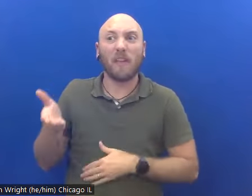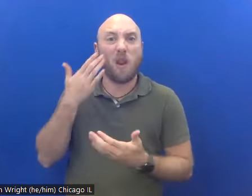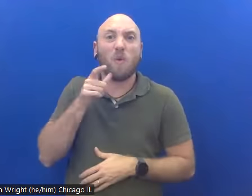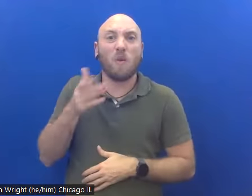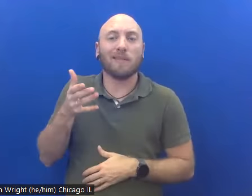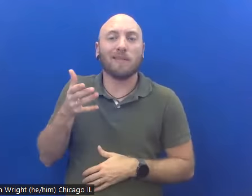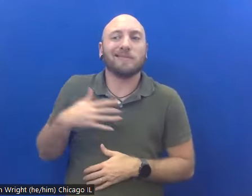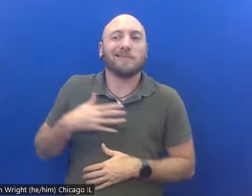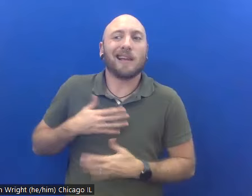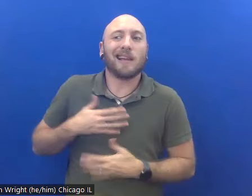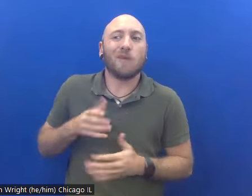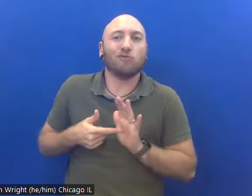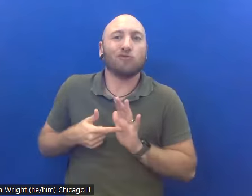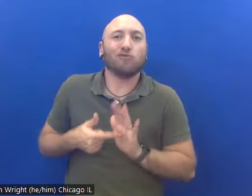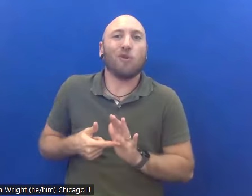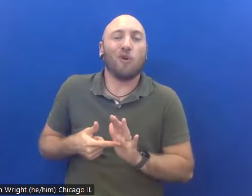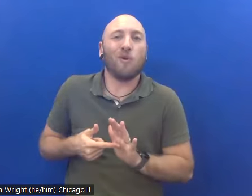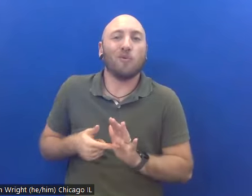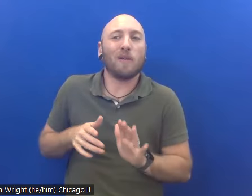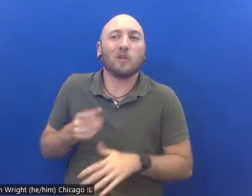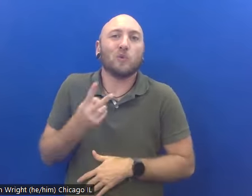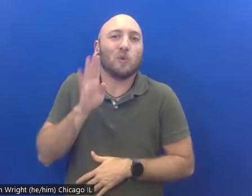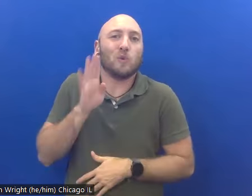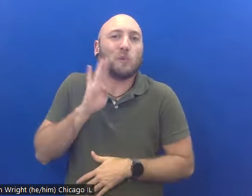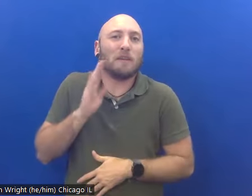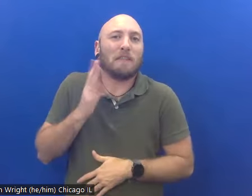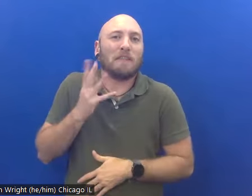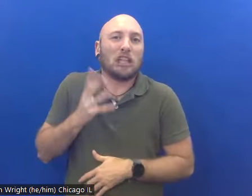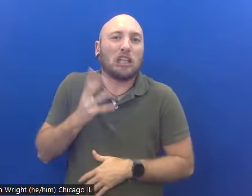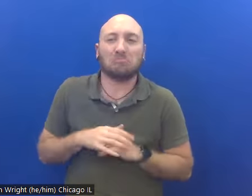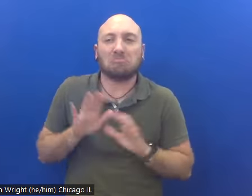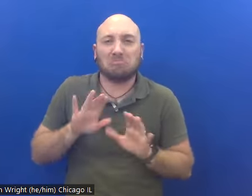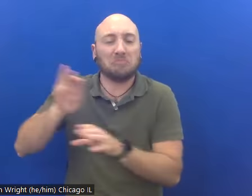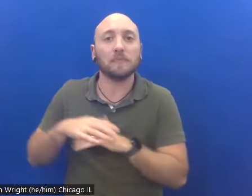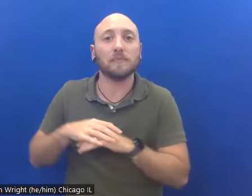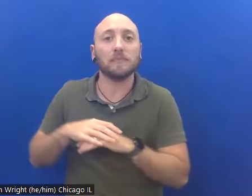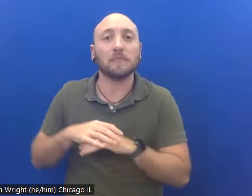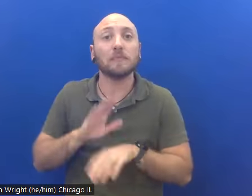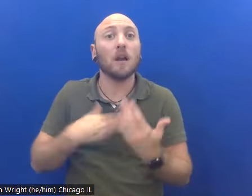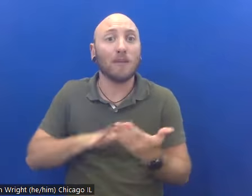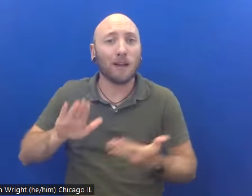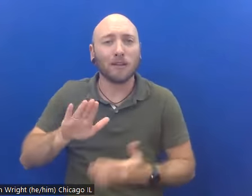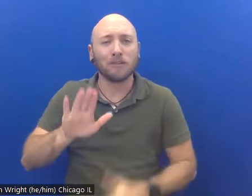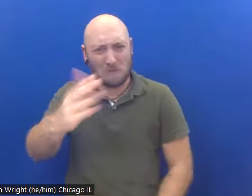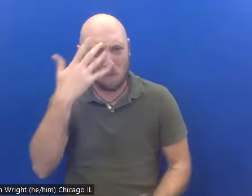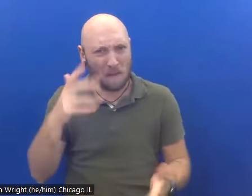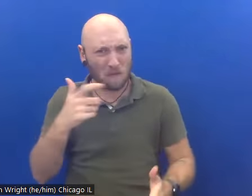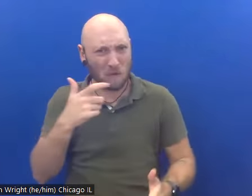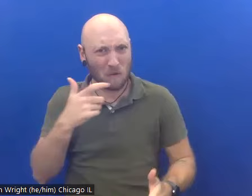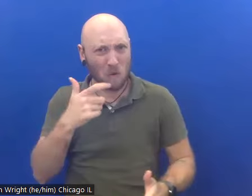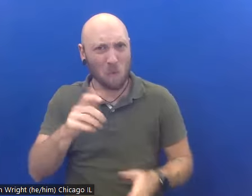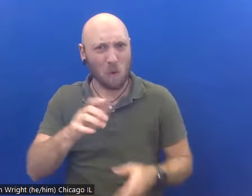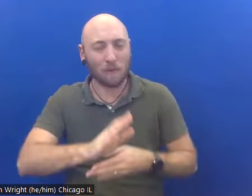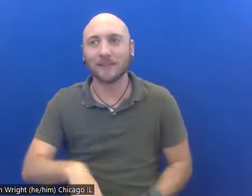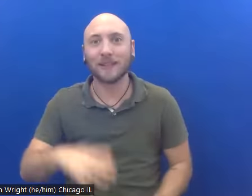until college. And then I go to college and I've seen the movies. So I know what this is, right? I've seen American Pie. I've seen